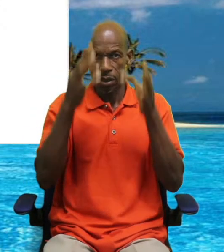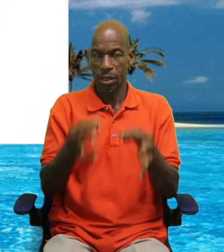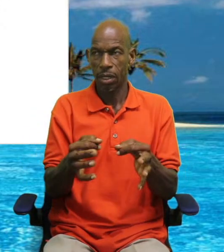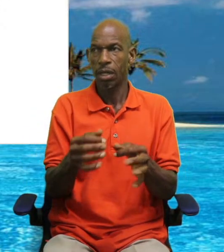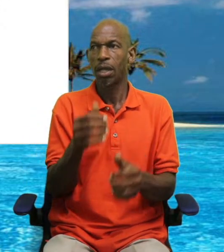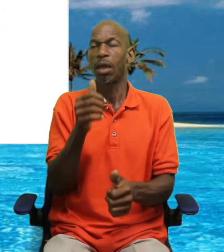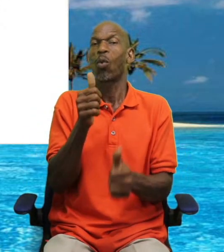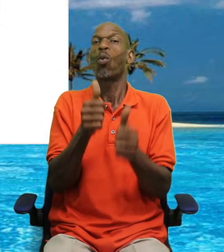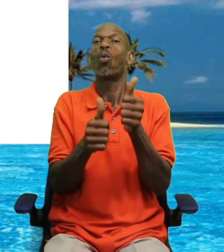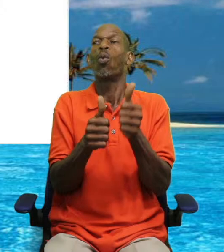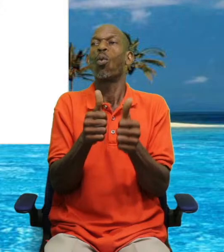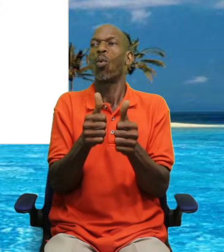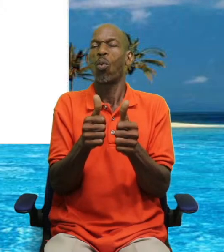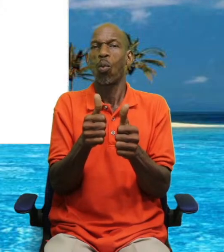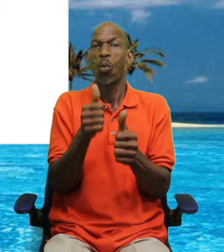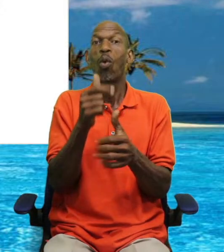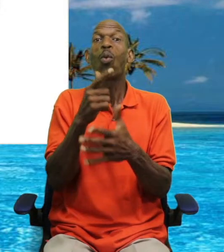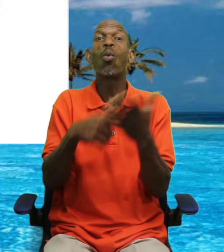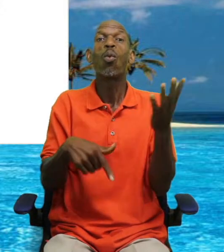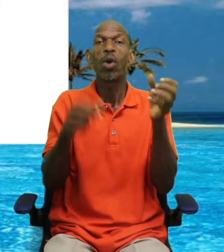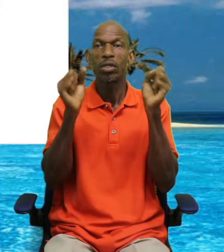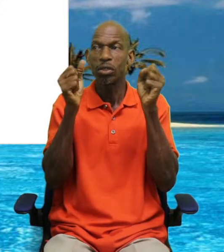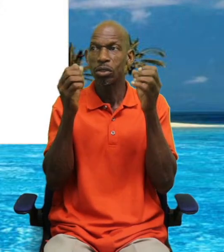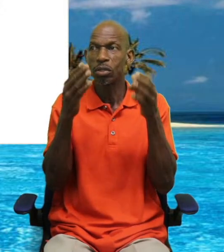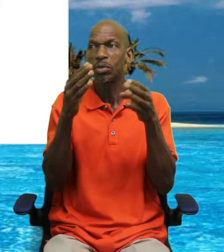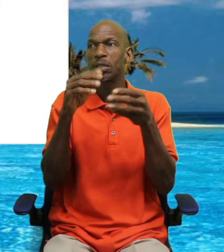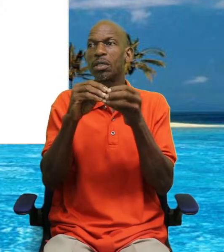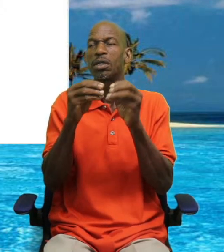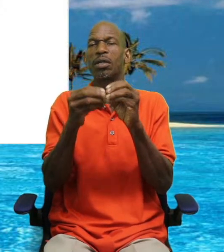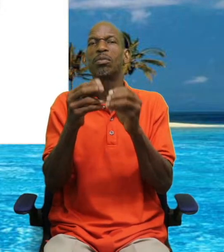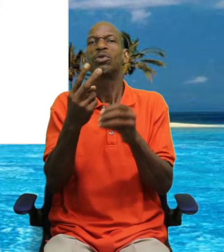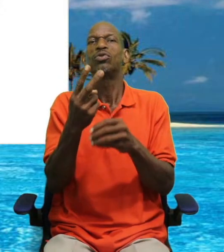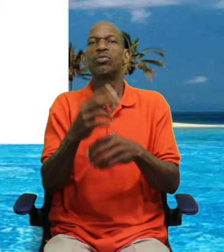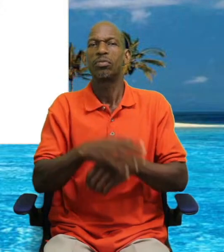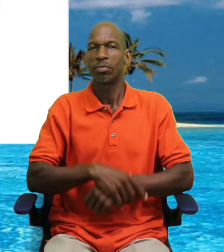the subject first. So what is the subject in number two?